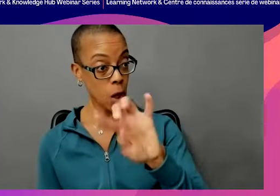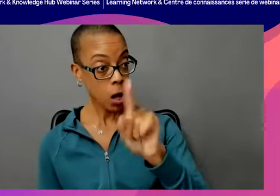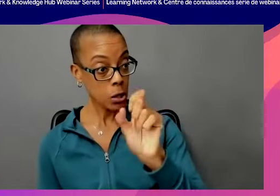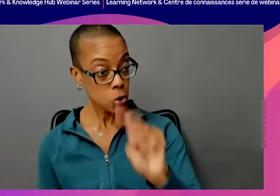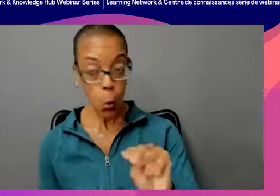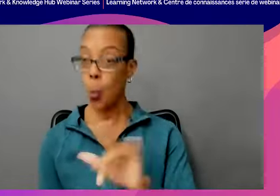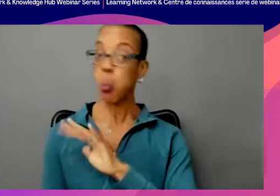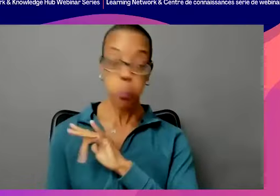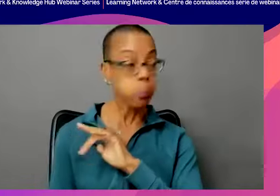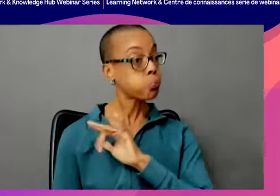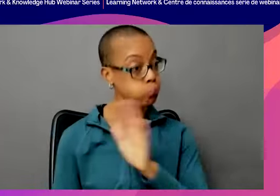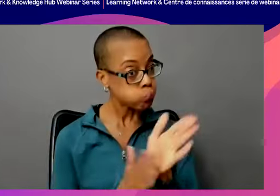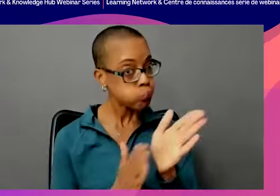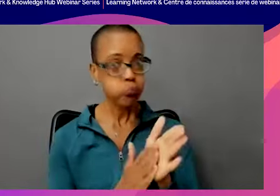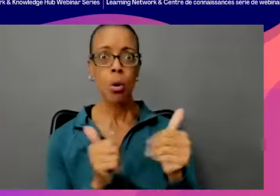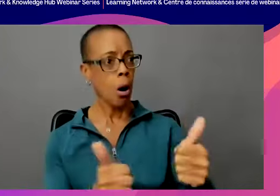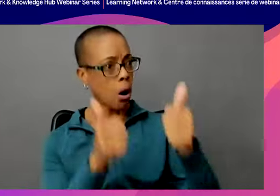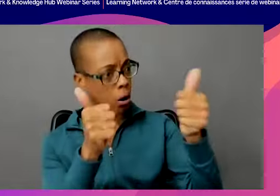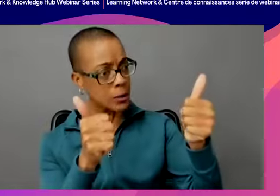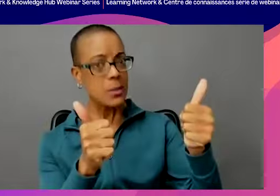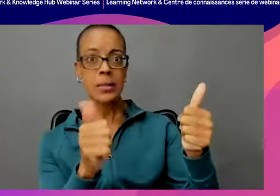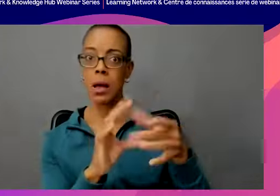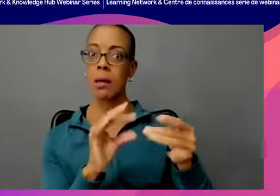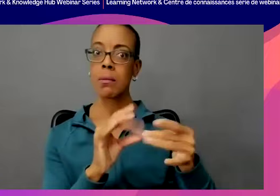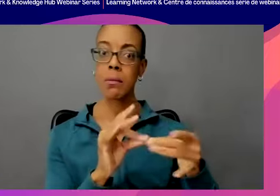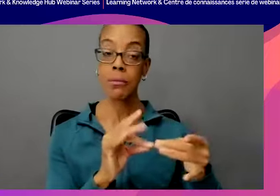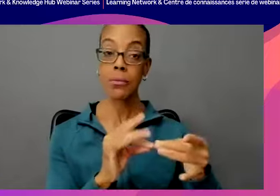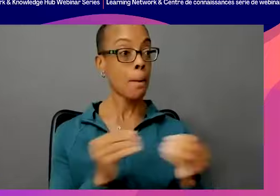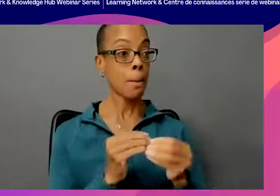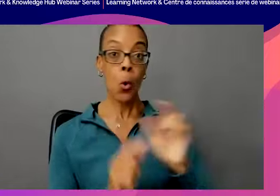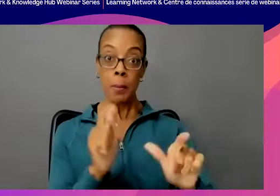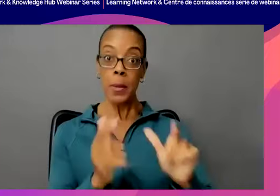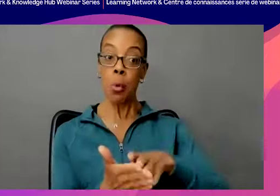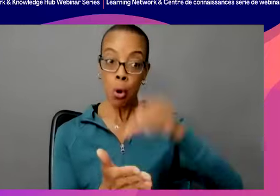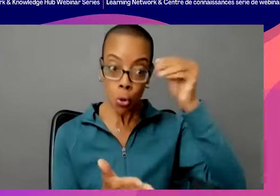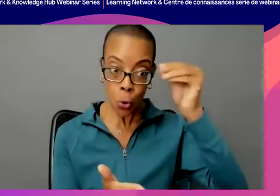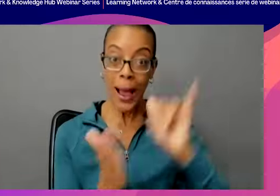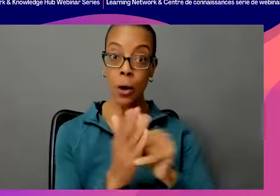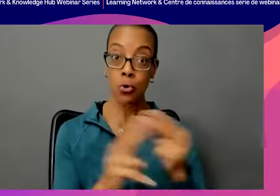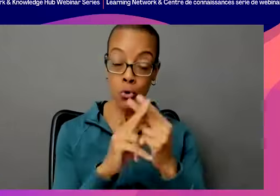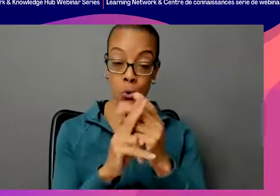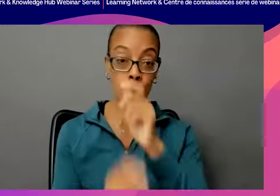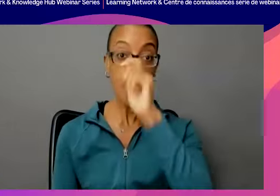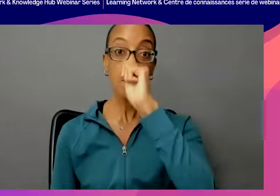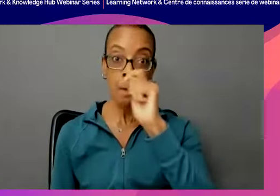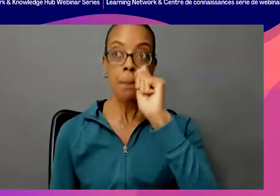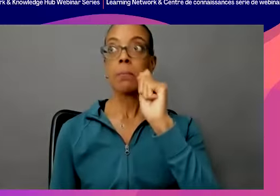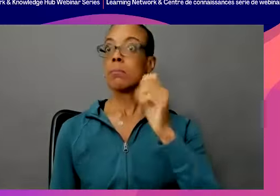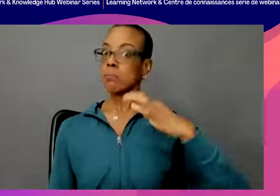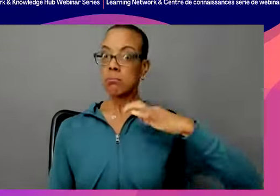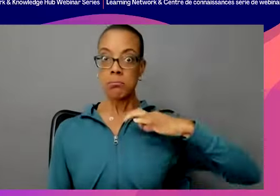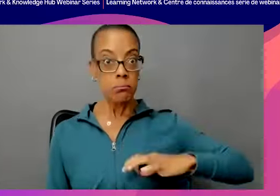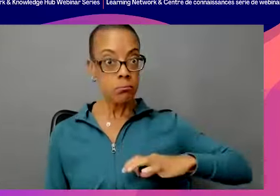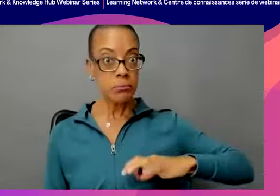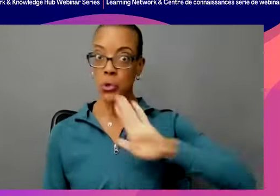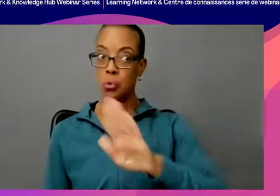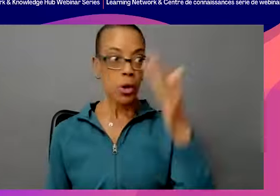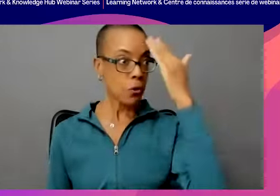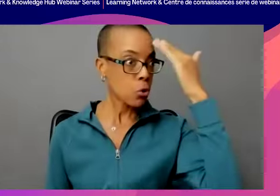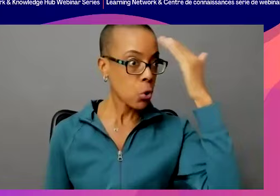like, "That's so great, because the more people who learn how to use Narcan, the better. And you never know when you might need to